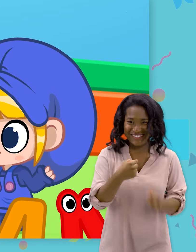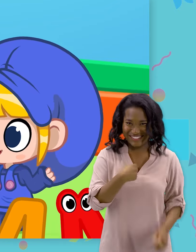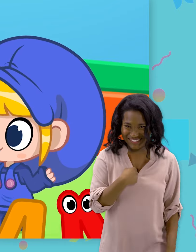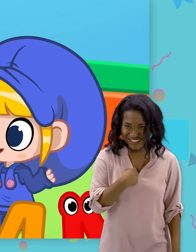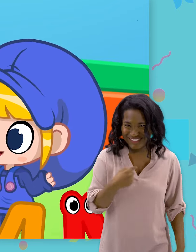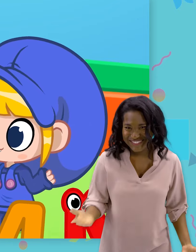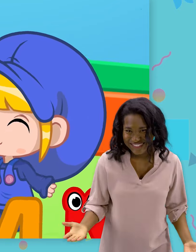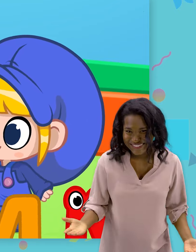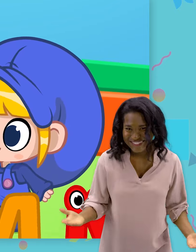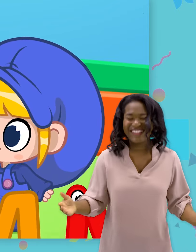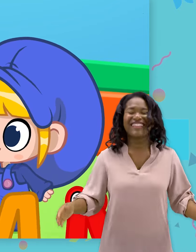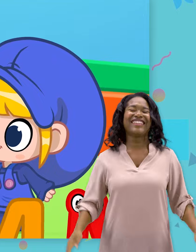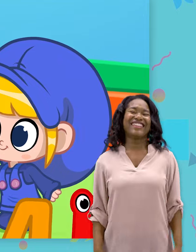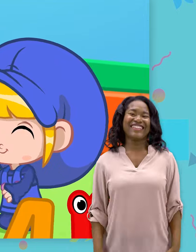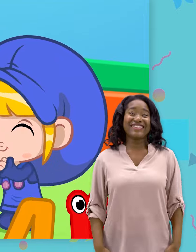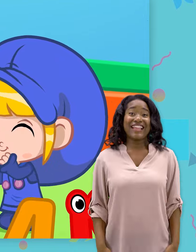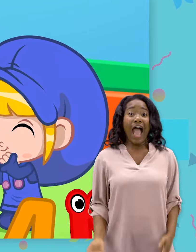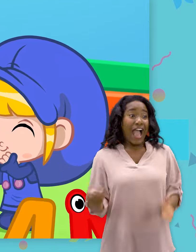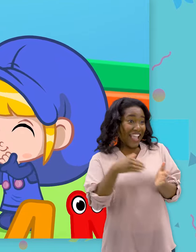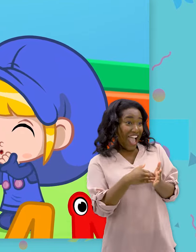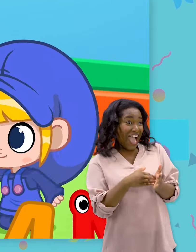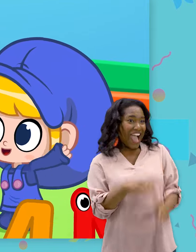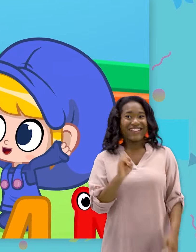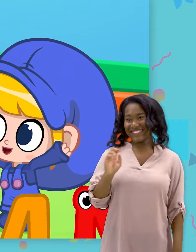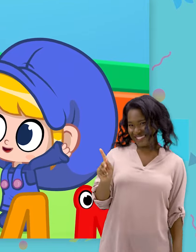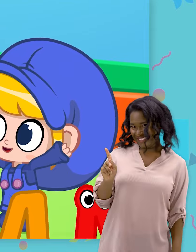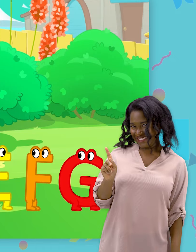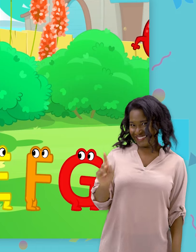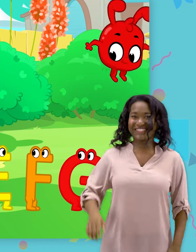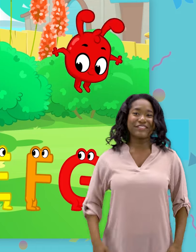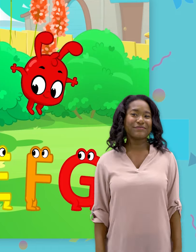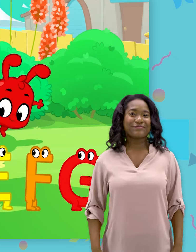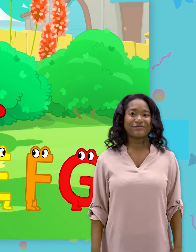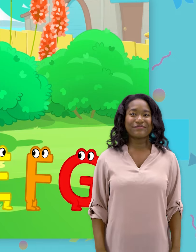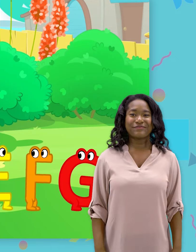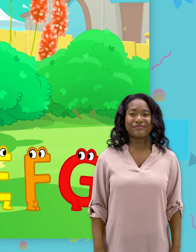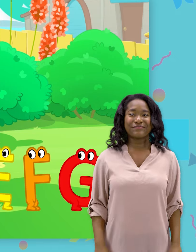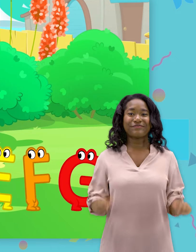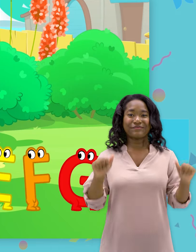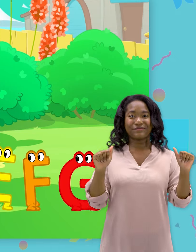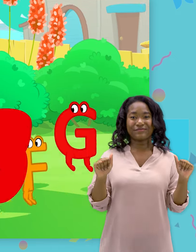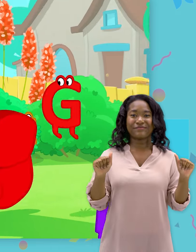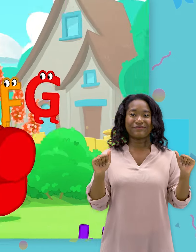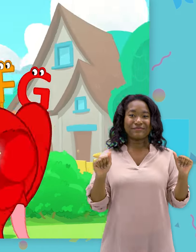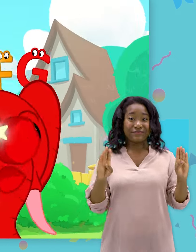Okay.